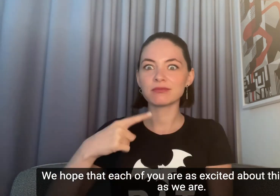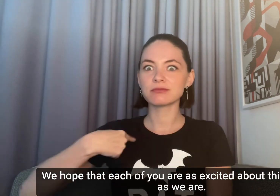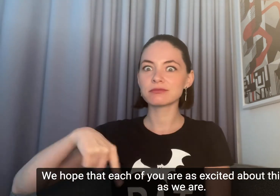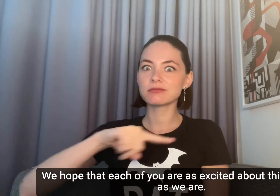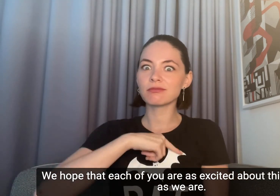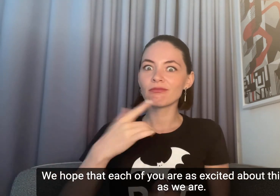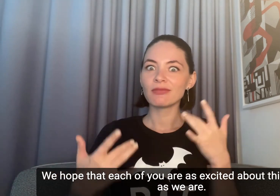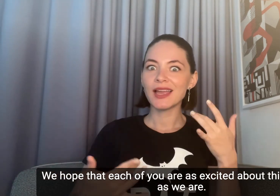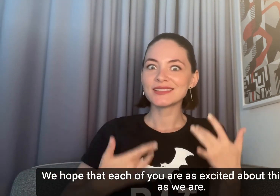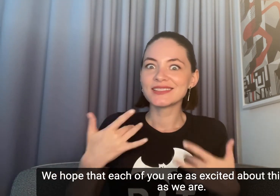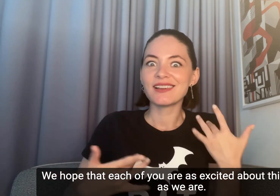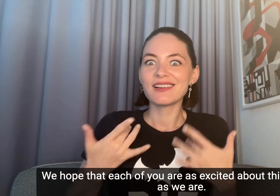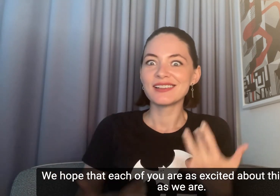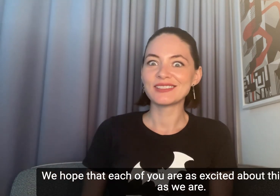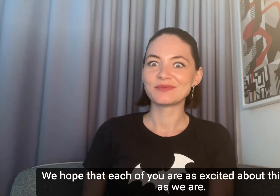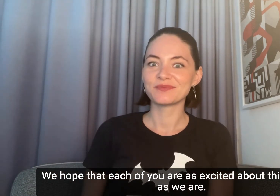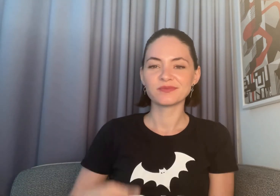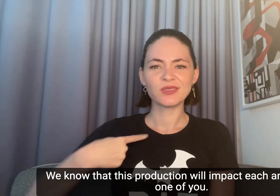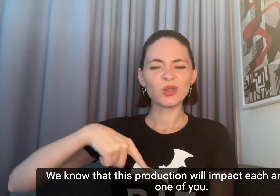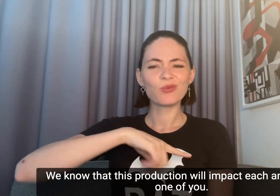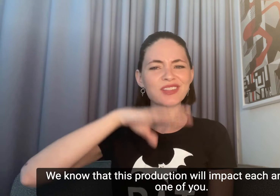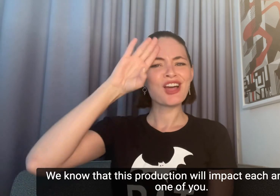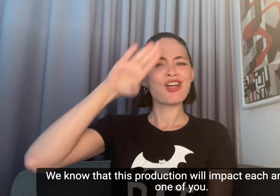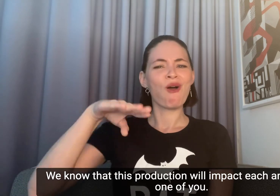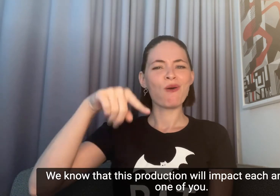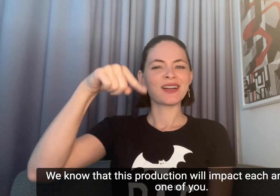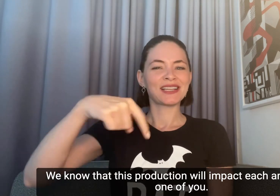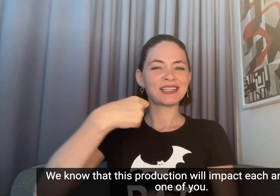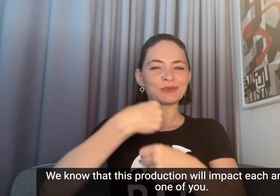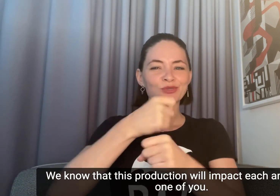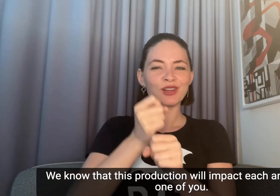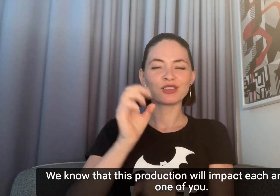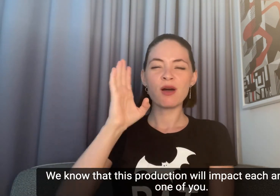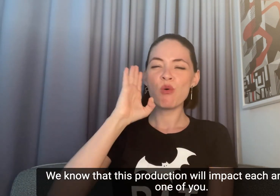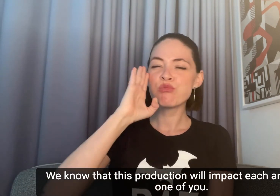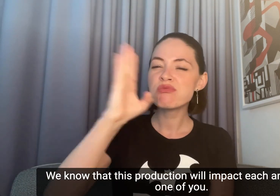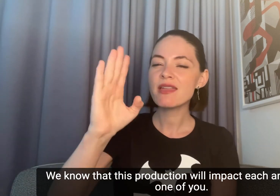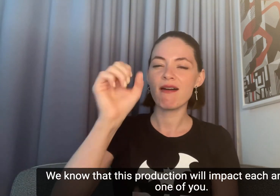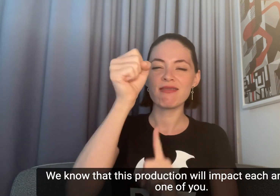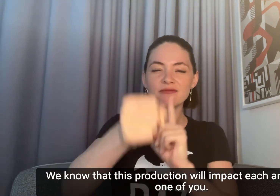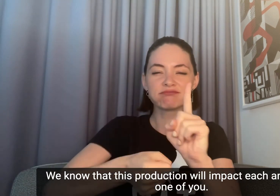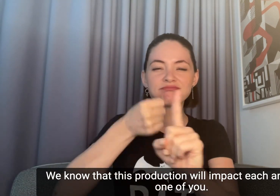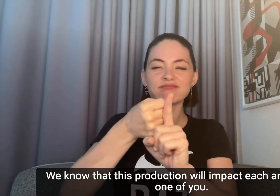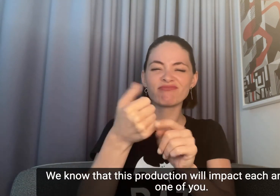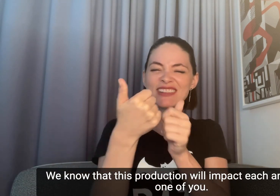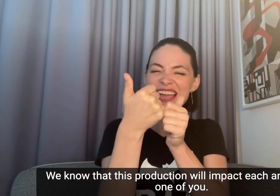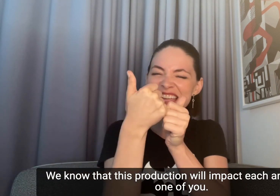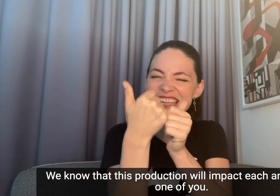about this project as we are. We know that this production will impact each and every one of